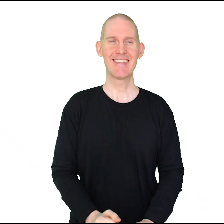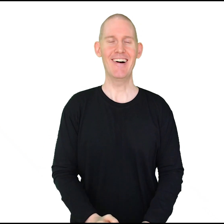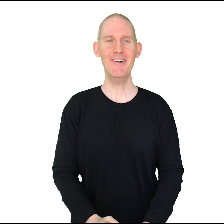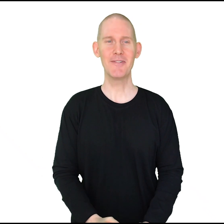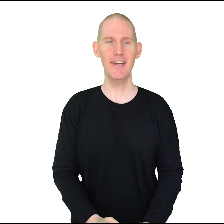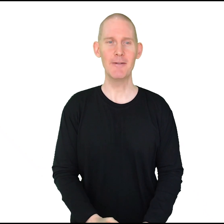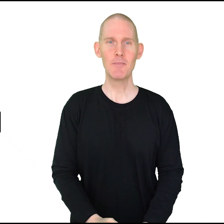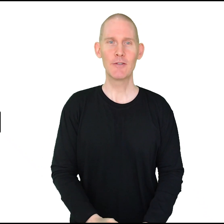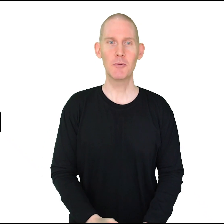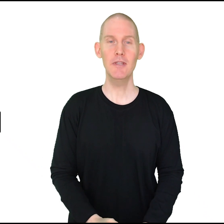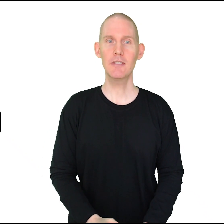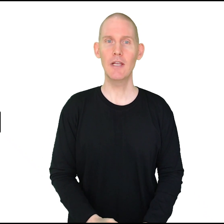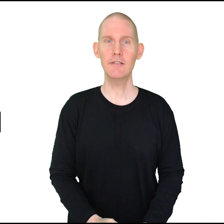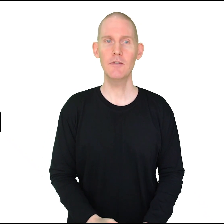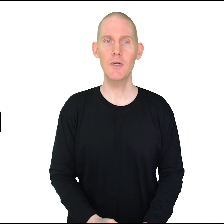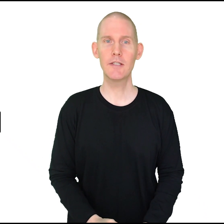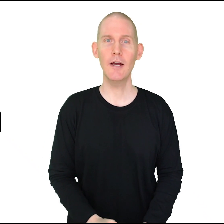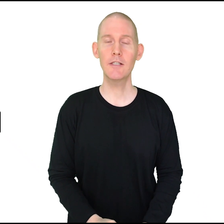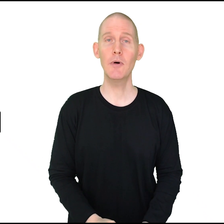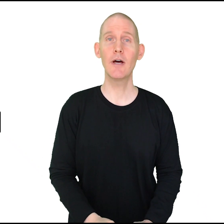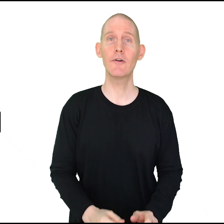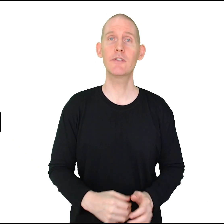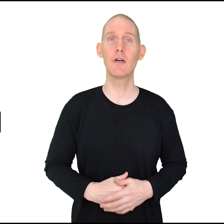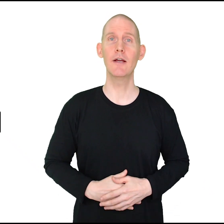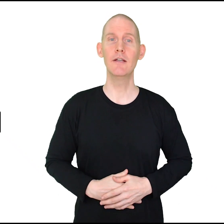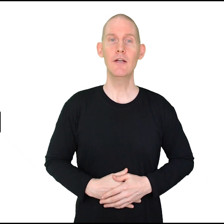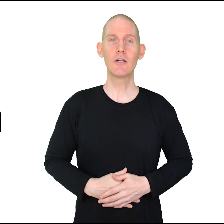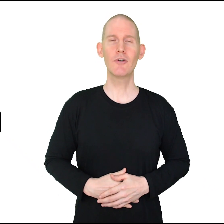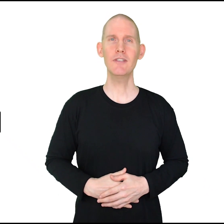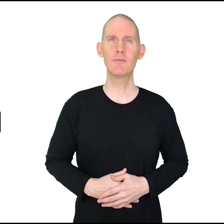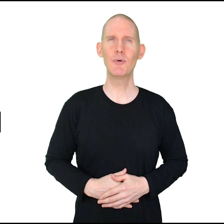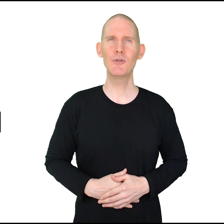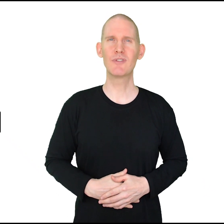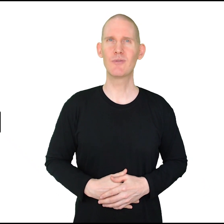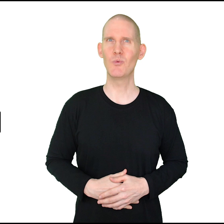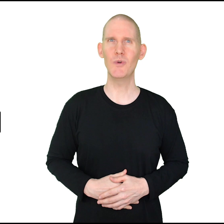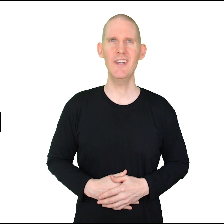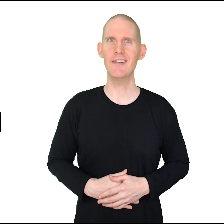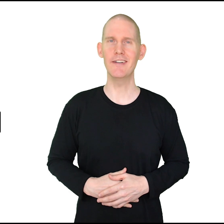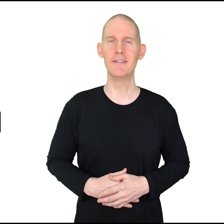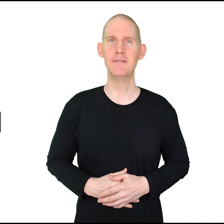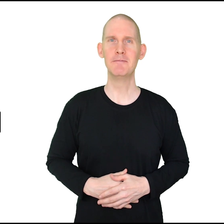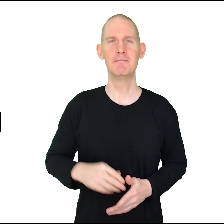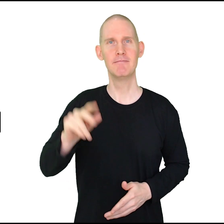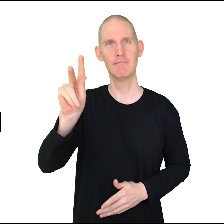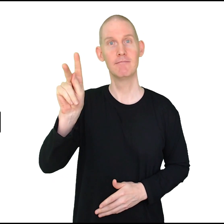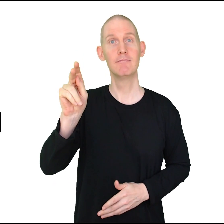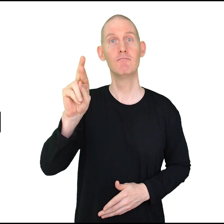All right, so in this lesson, we talked about how to sign KRIS boots weird.